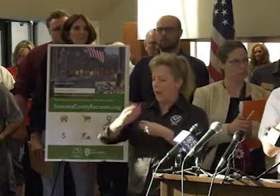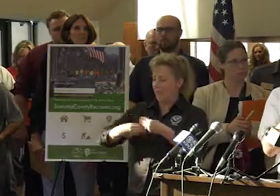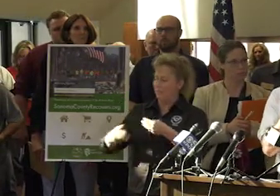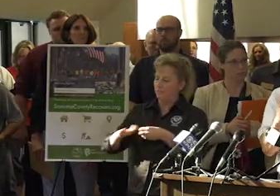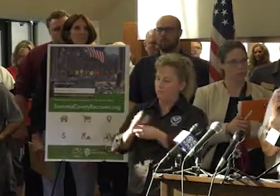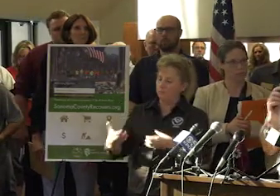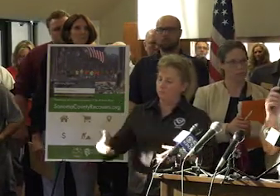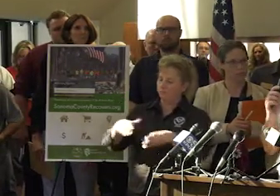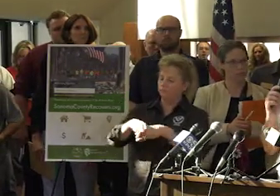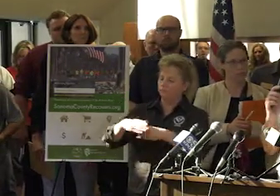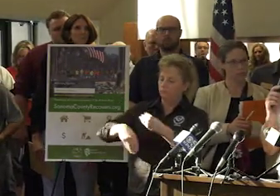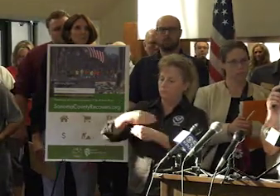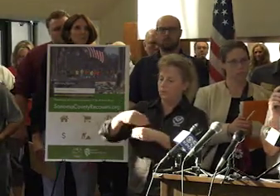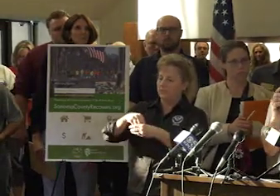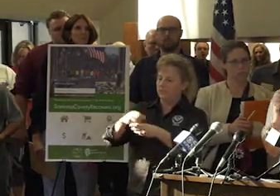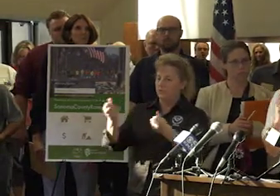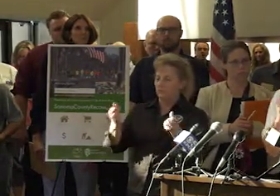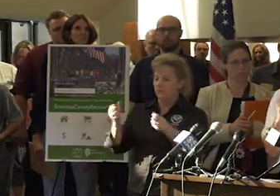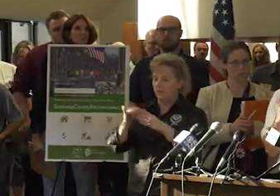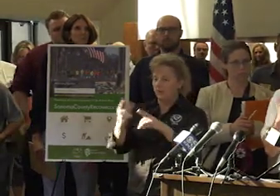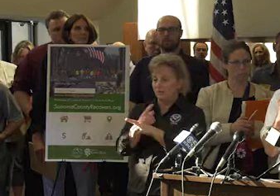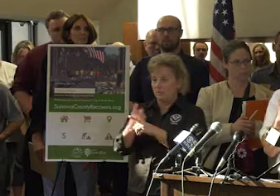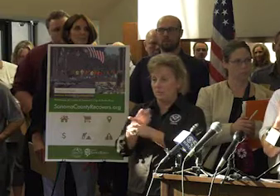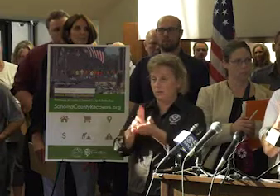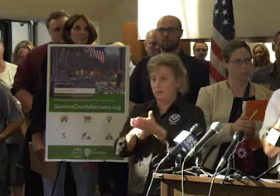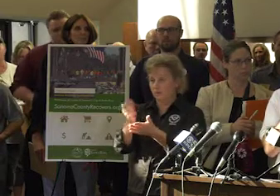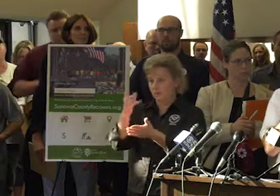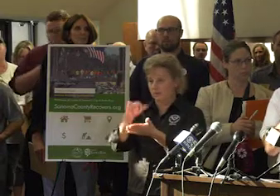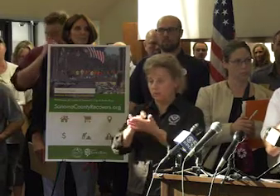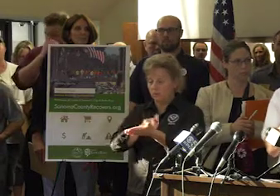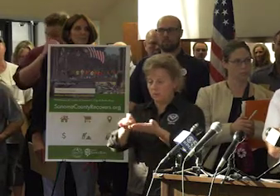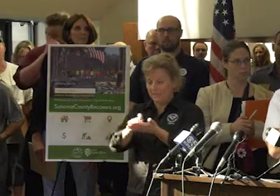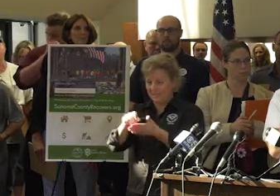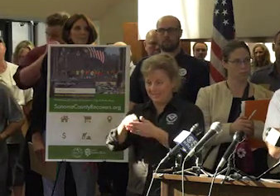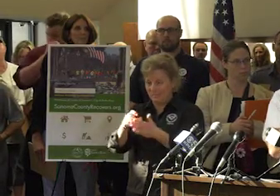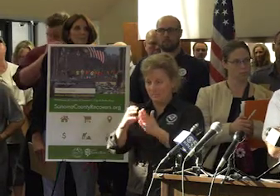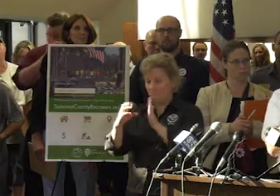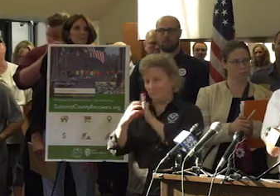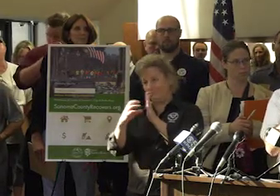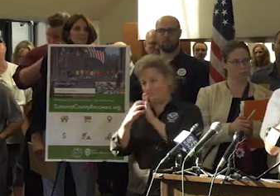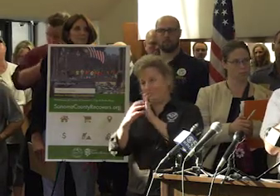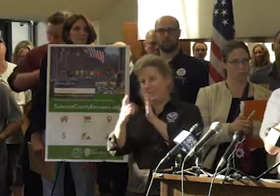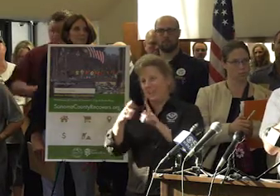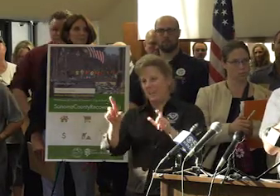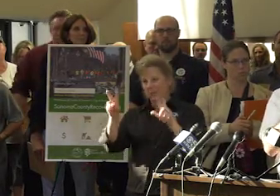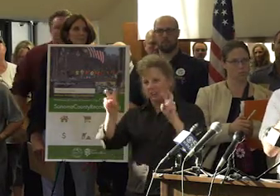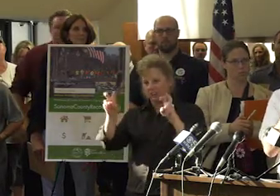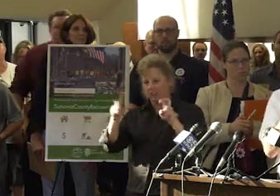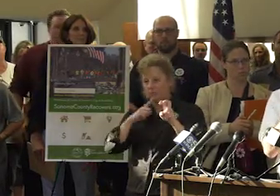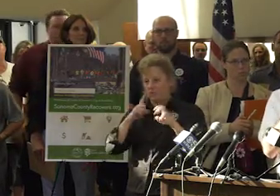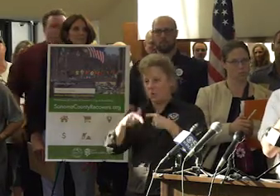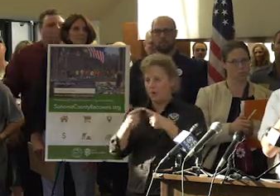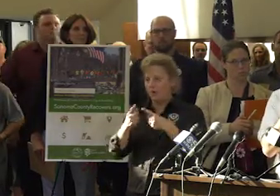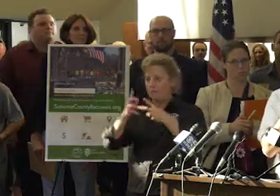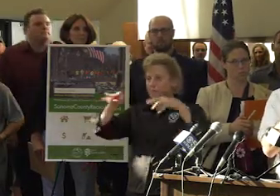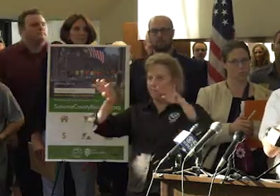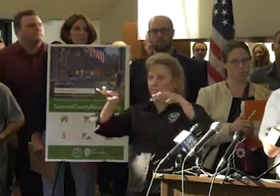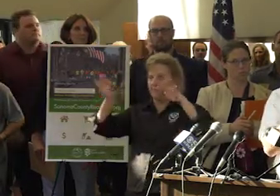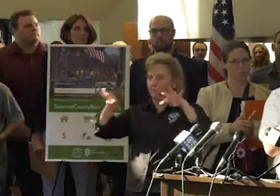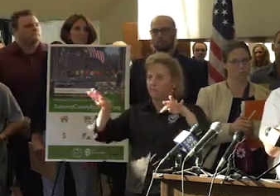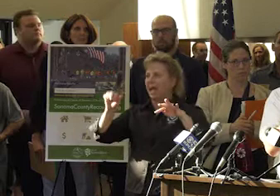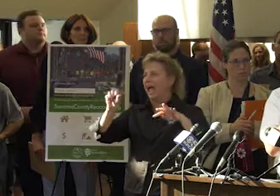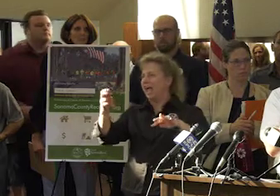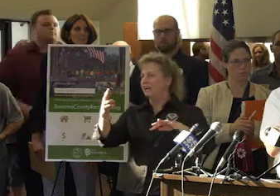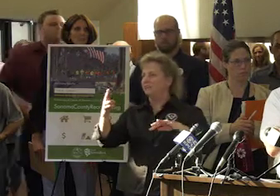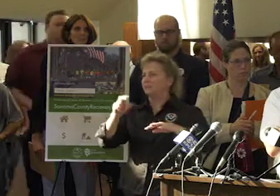truck, that that's done properly and the contractor understands that. That's written into the language so that as we go down the road, we're not blowing ash and